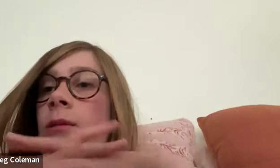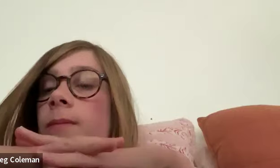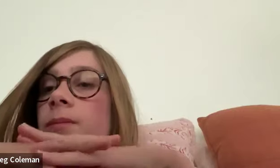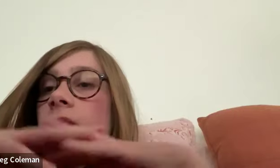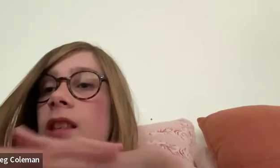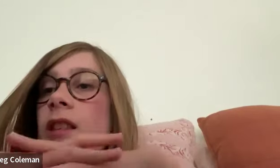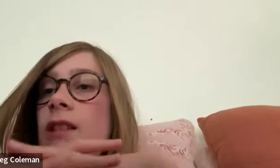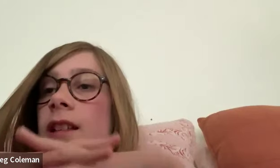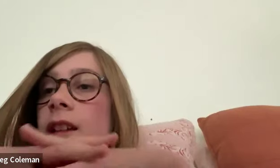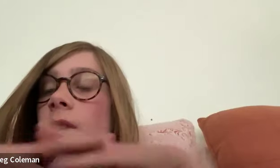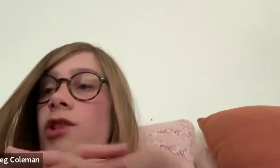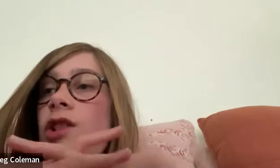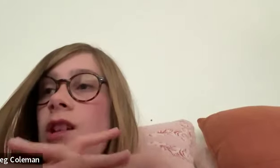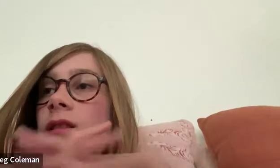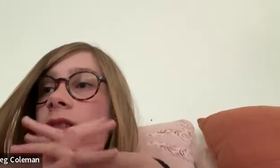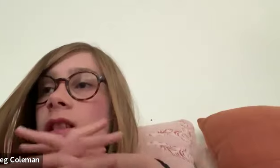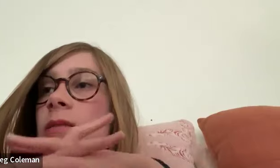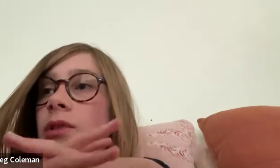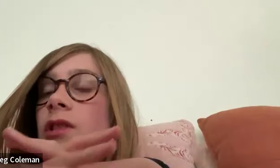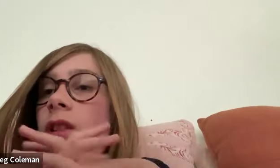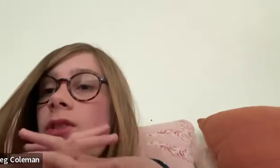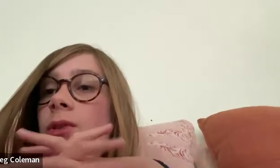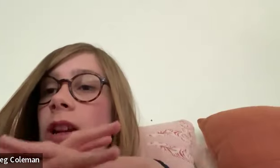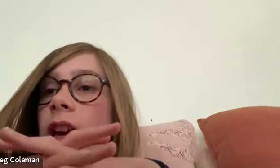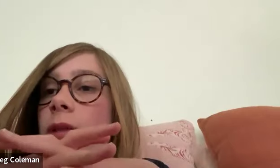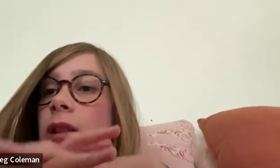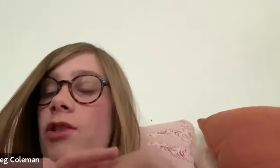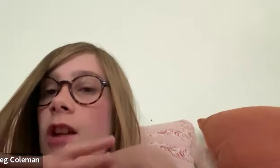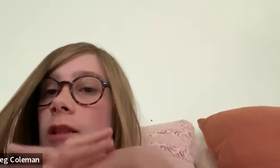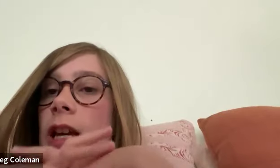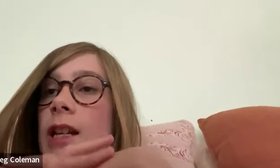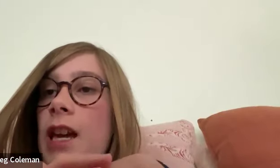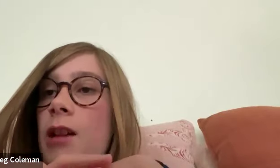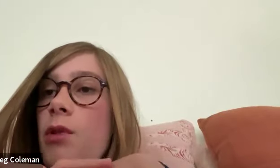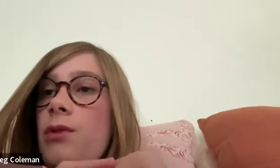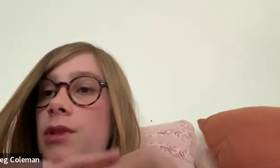So this isn't exactly a question. There's just a little story that I wanted to share related to animals.